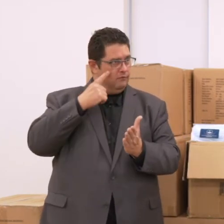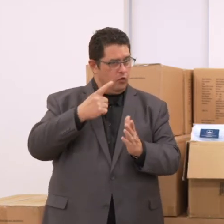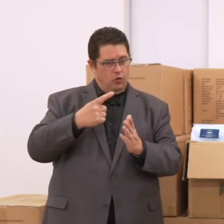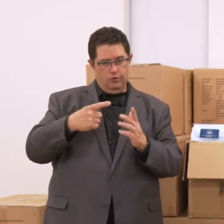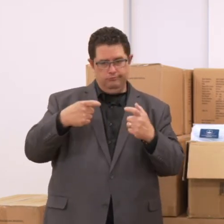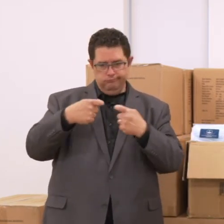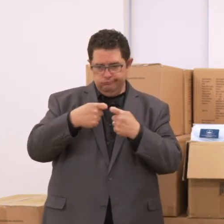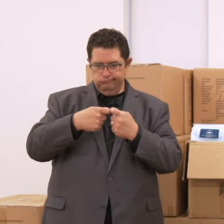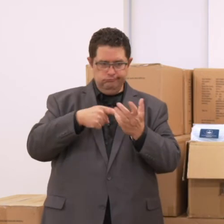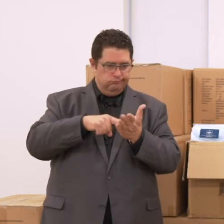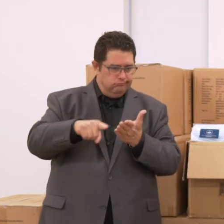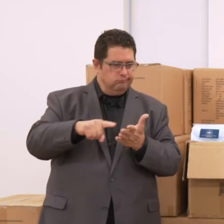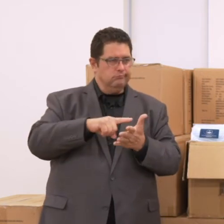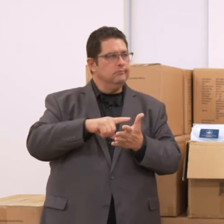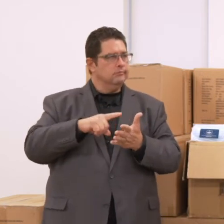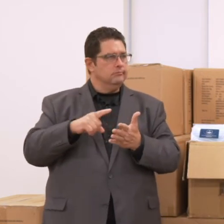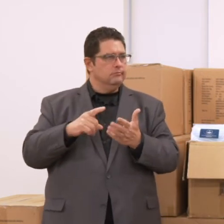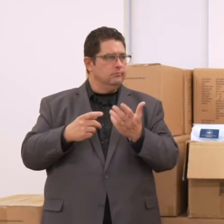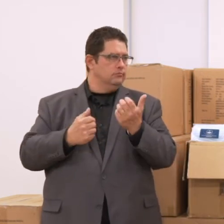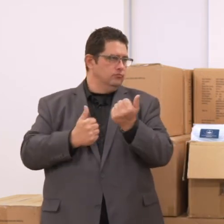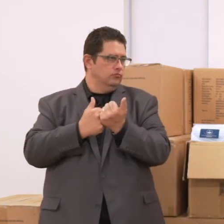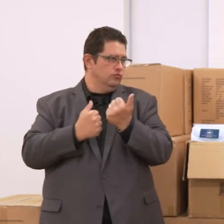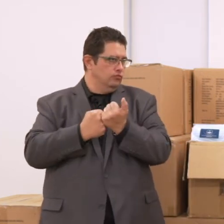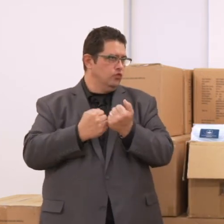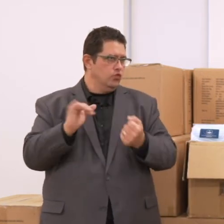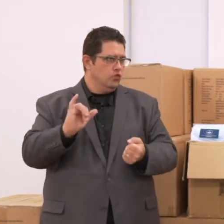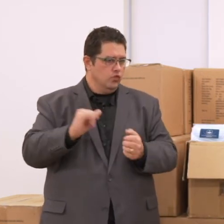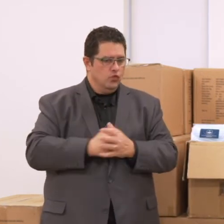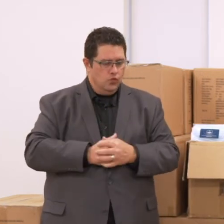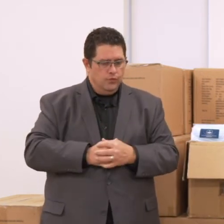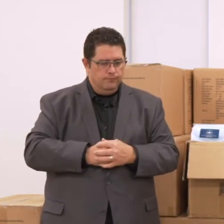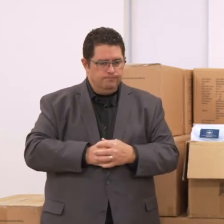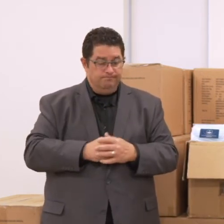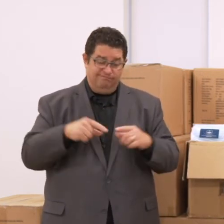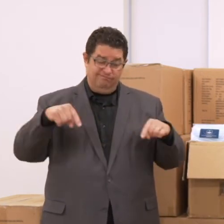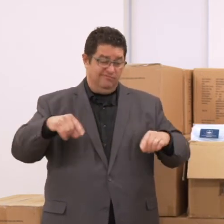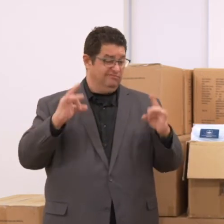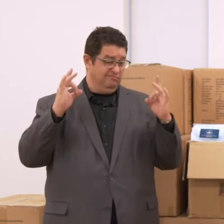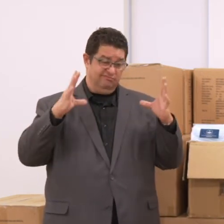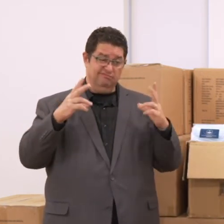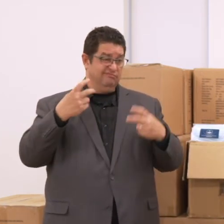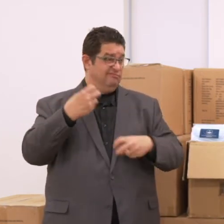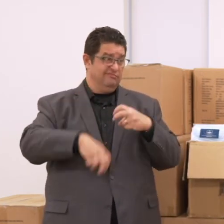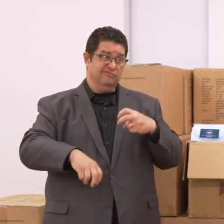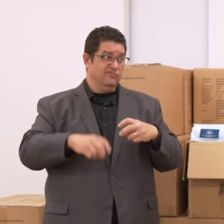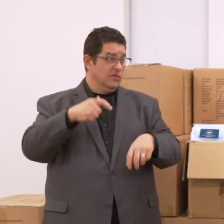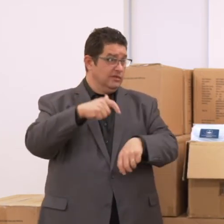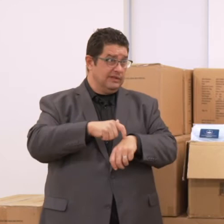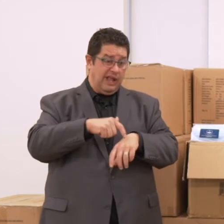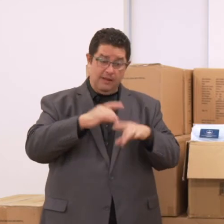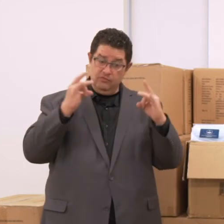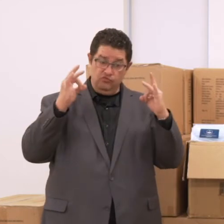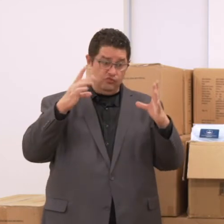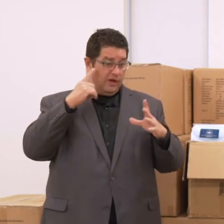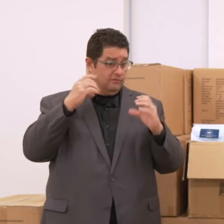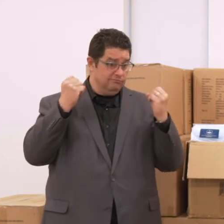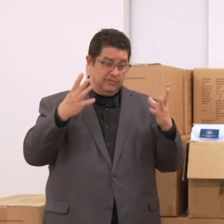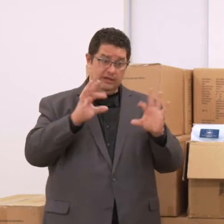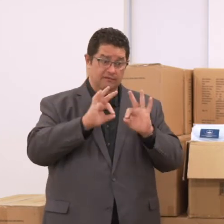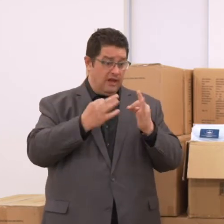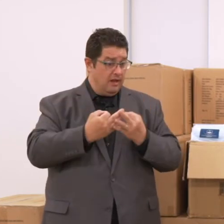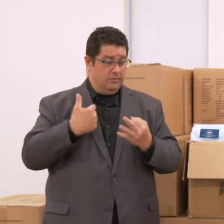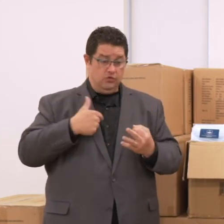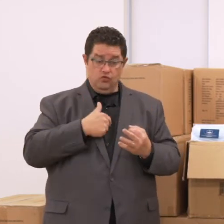us to revisit that in the coming months as well. This is a very difficult time. It's tragic for many families, and we're going to work together